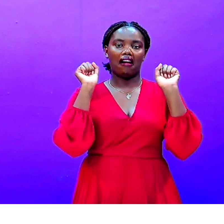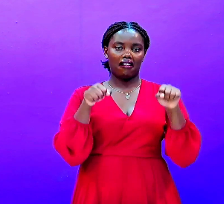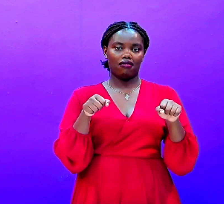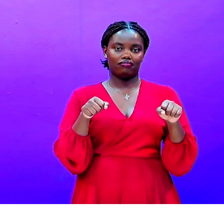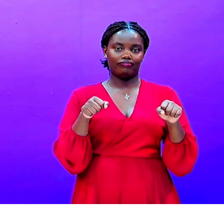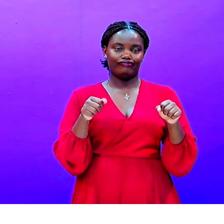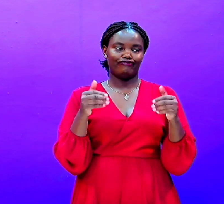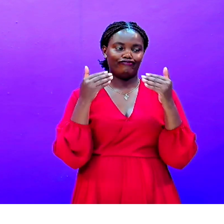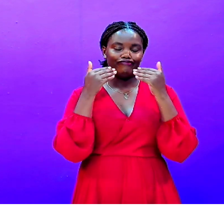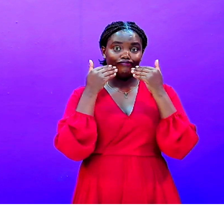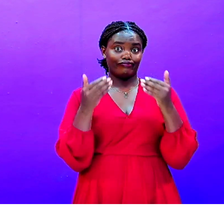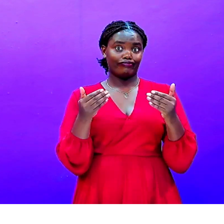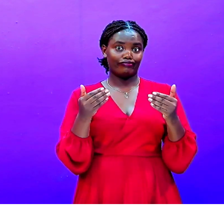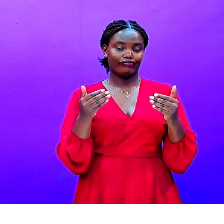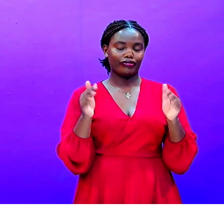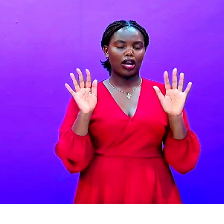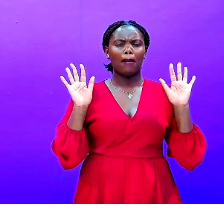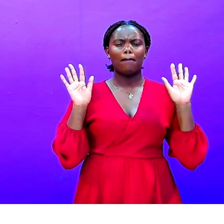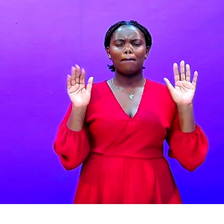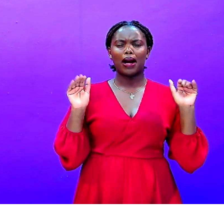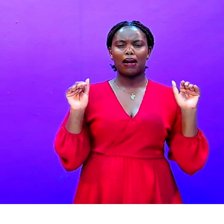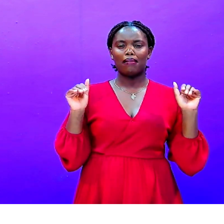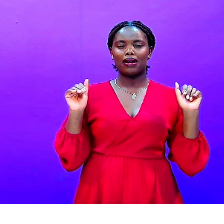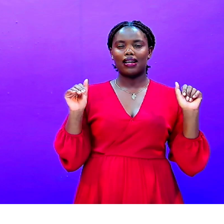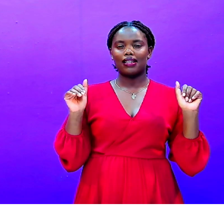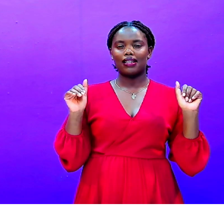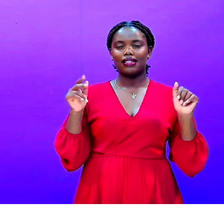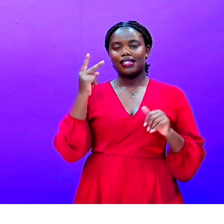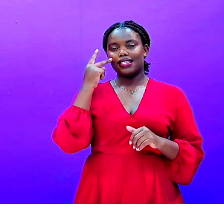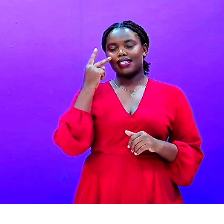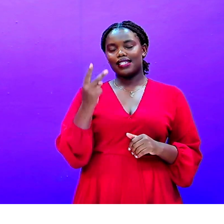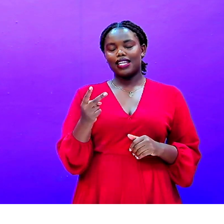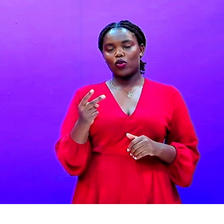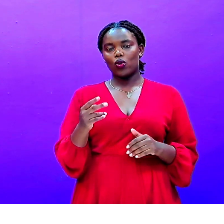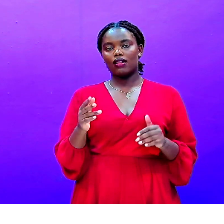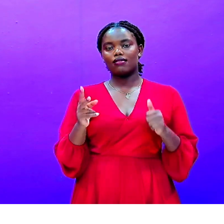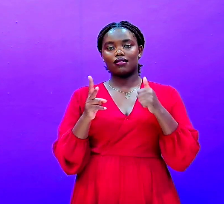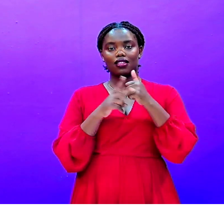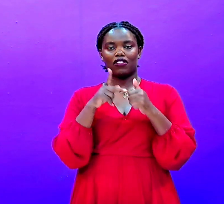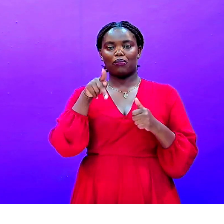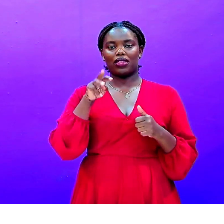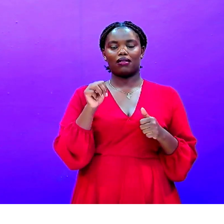safe back home. Thank you very much, and also bye. See you